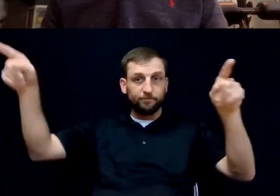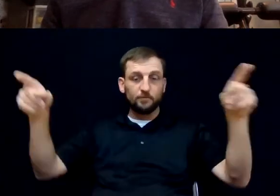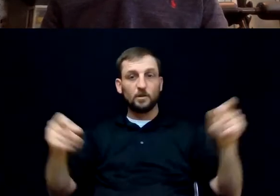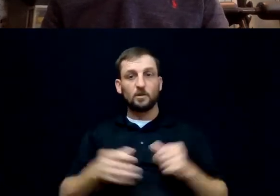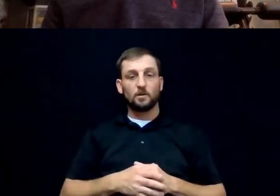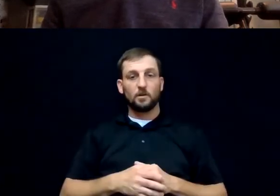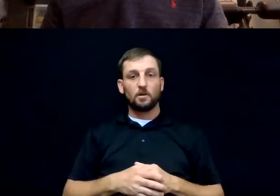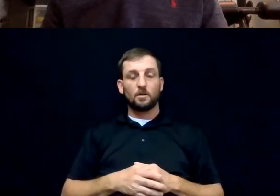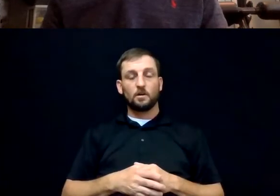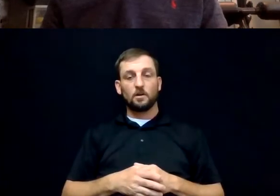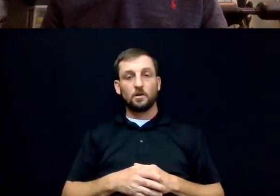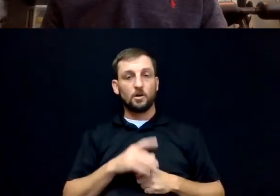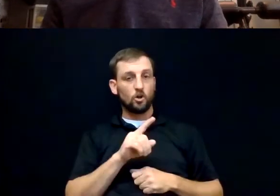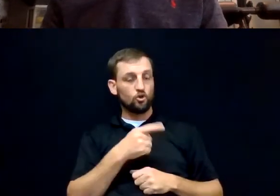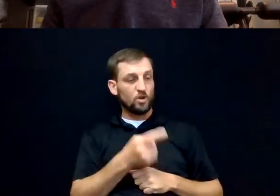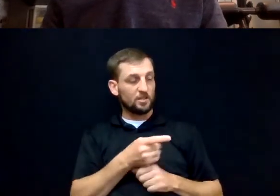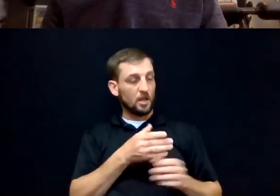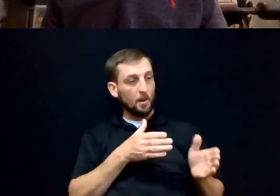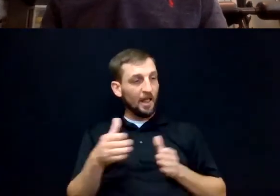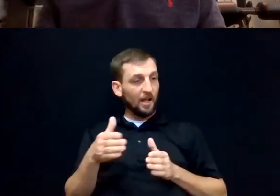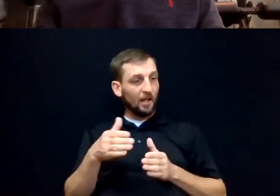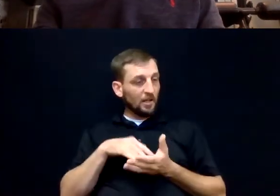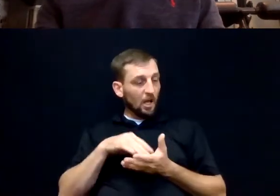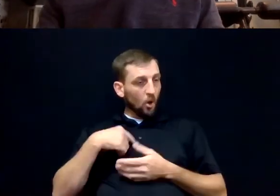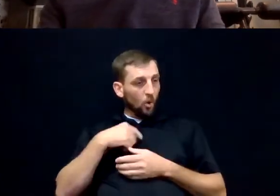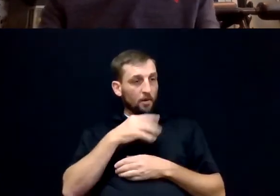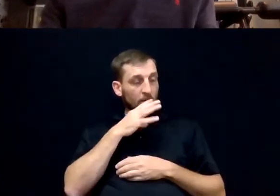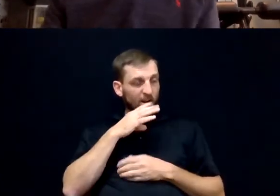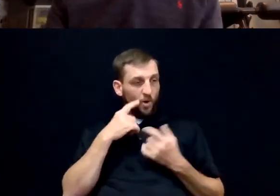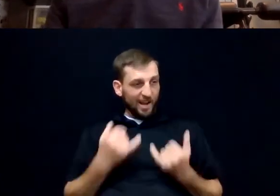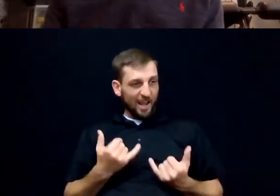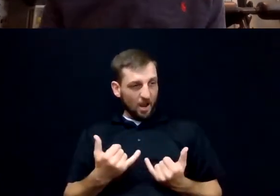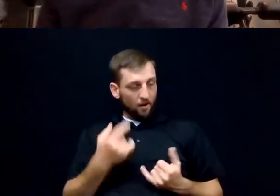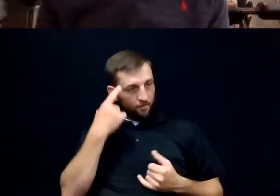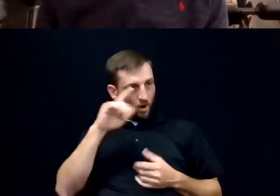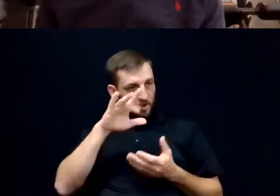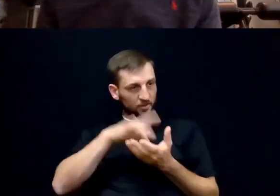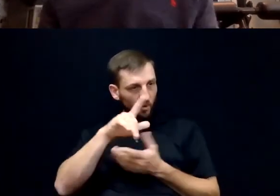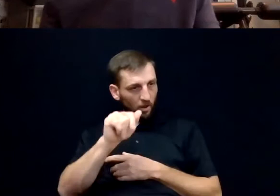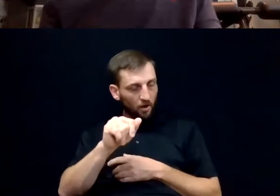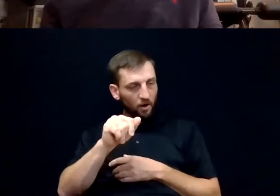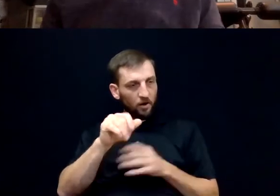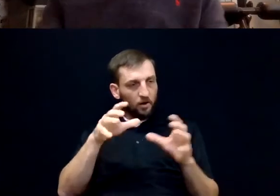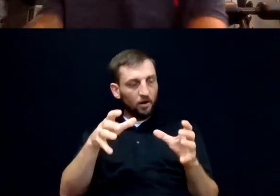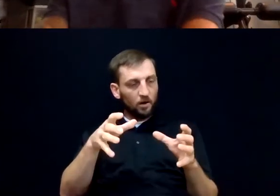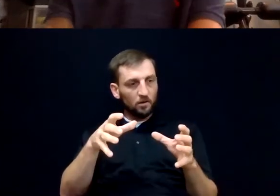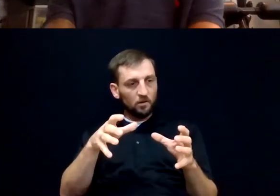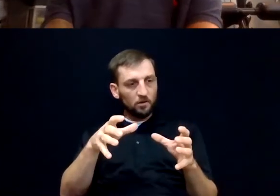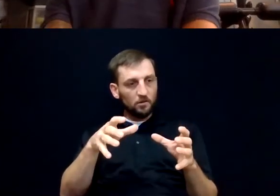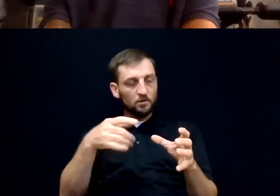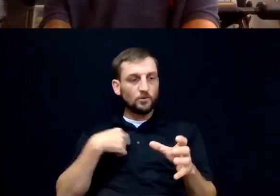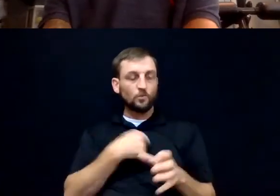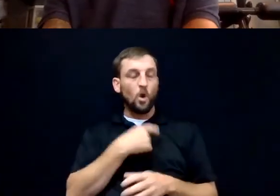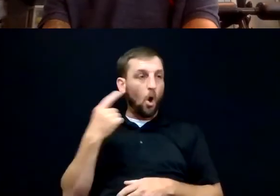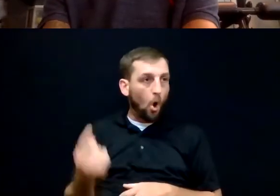Just the planning study that we've mentioned right now for our region in Central Louisiana. we are always trying to plug